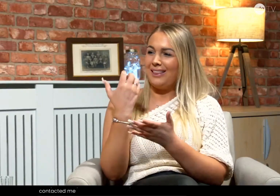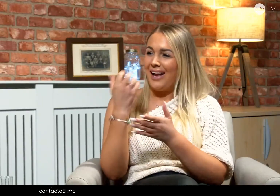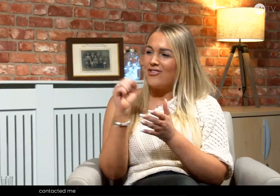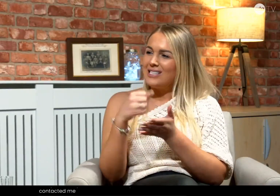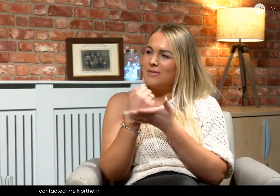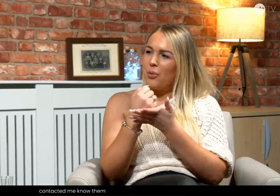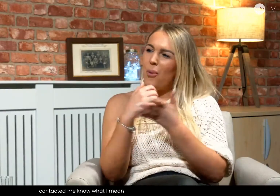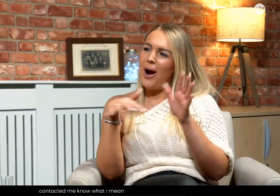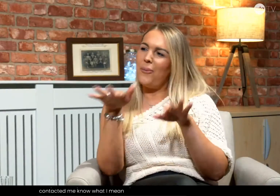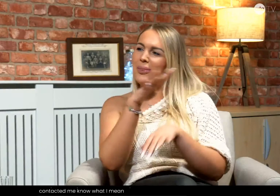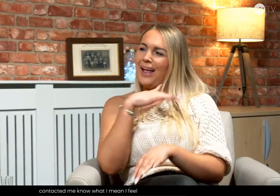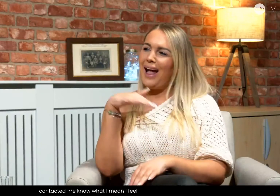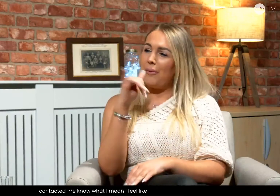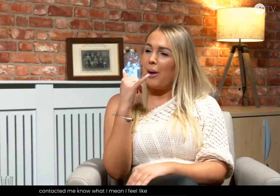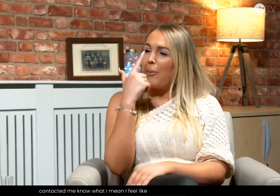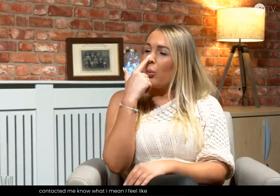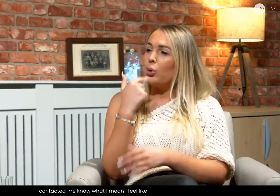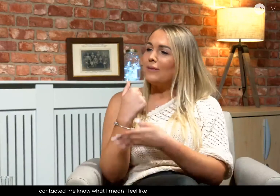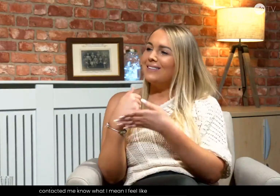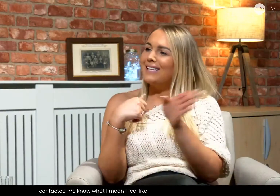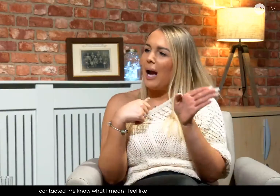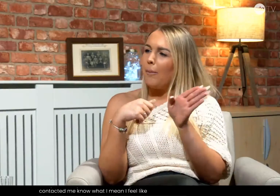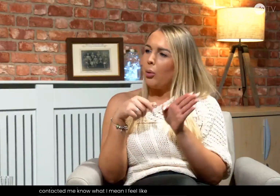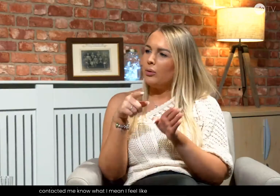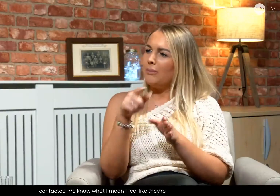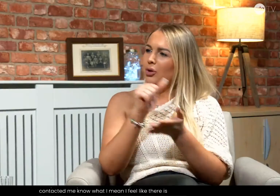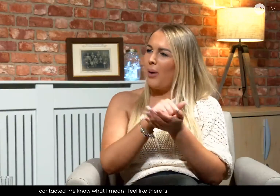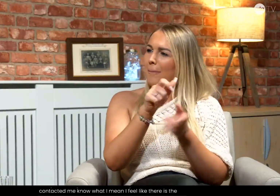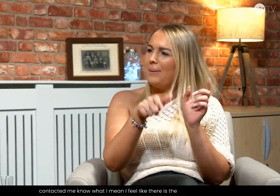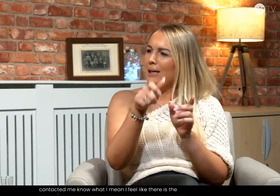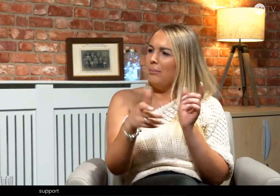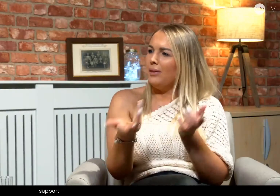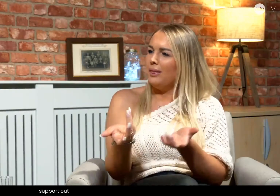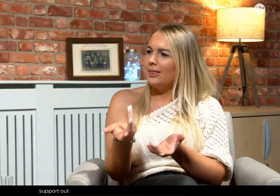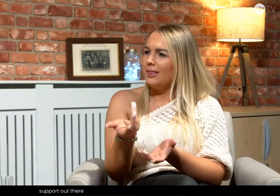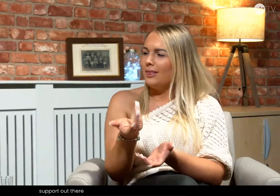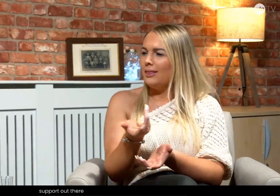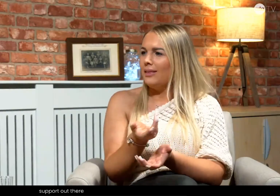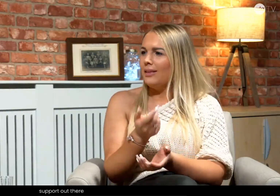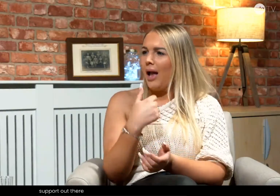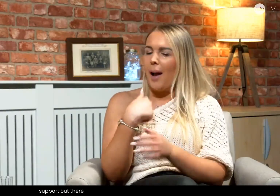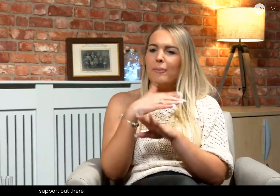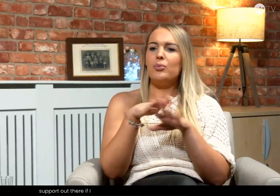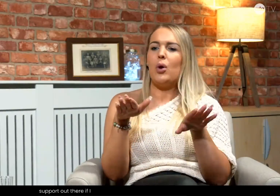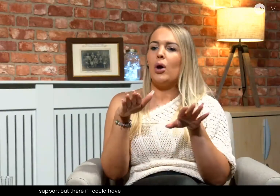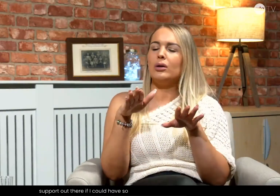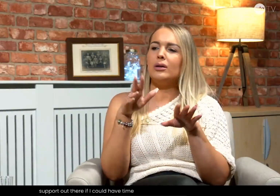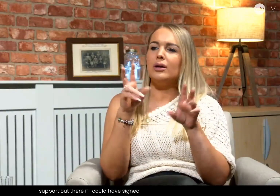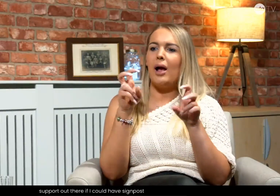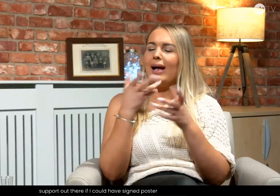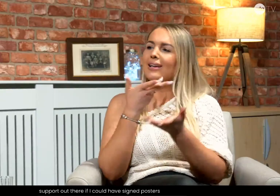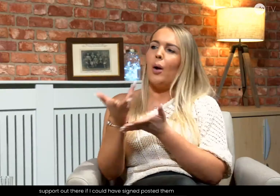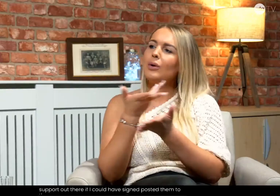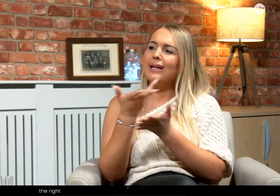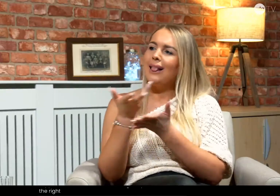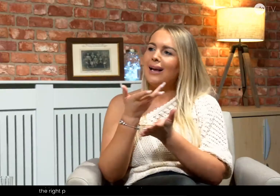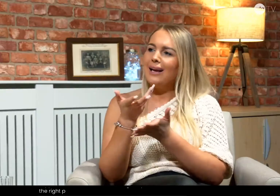like there is the support out there. If I could have signposted them to the right people. I'm